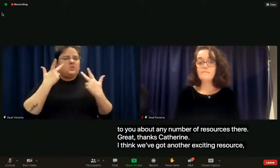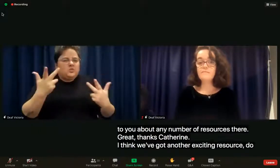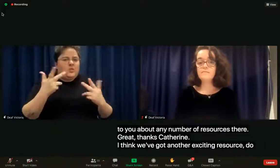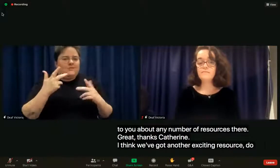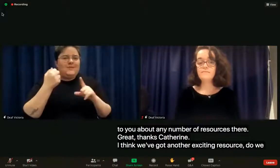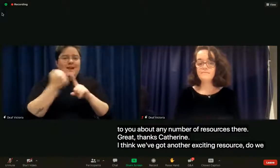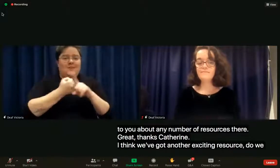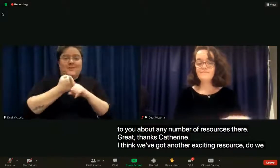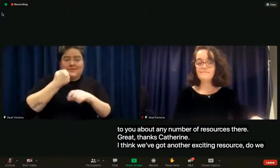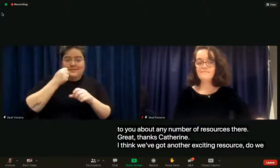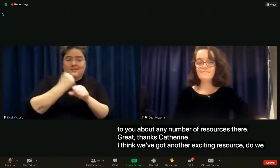to share with you.